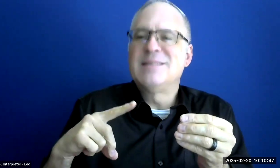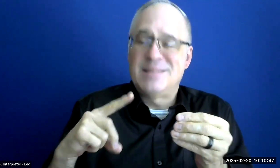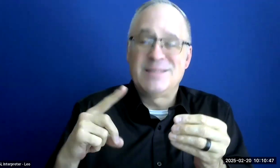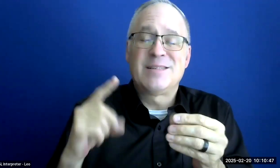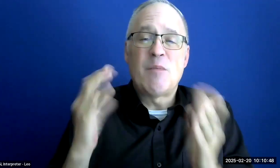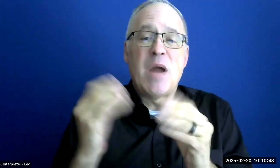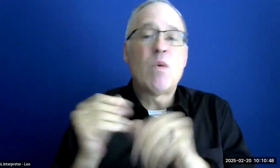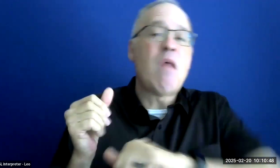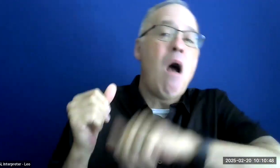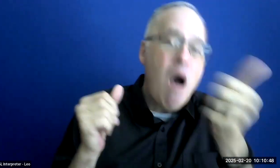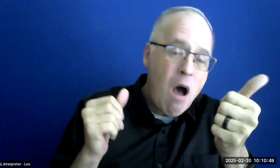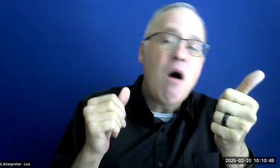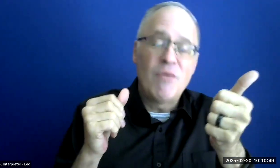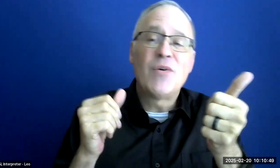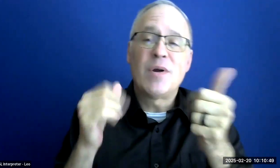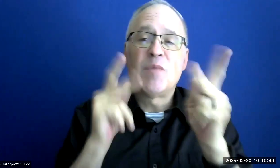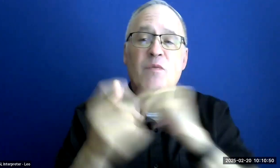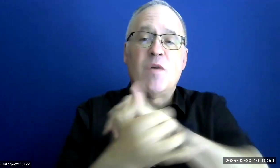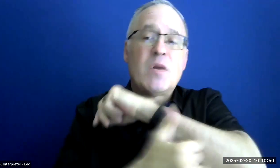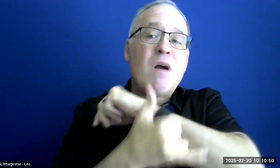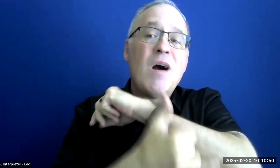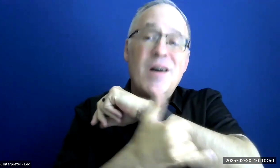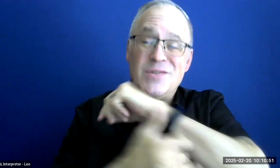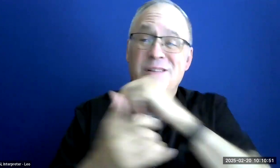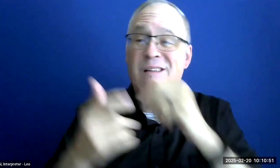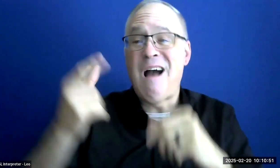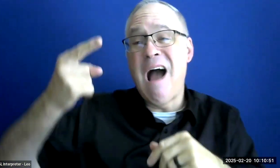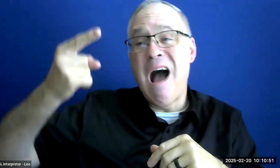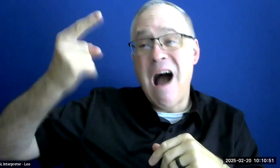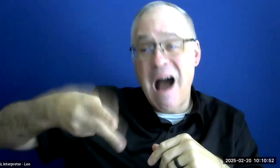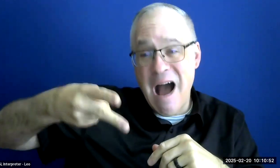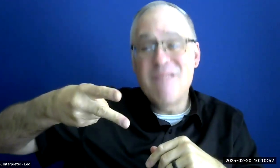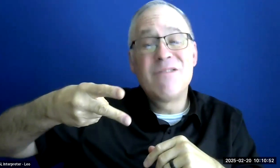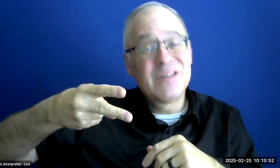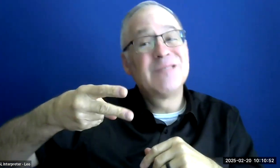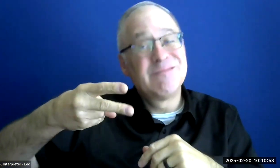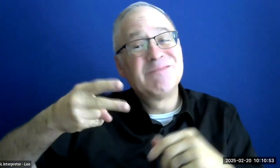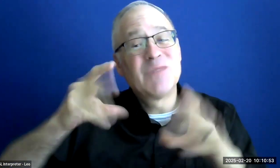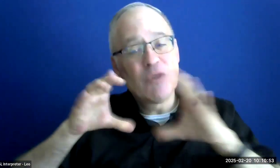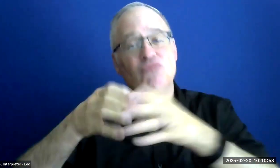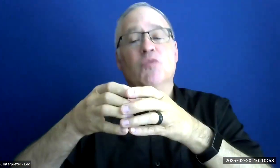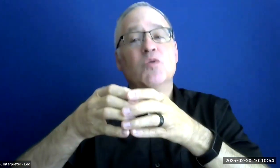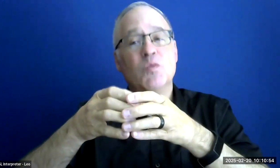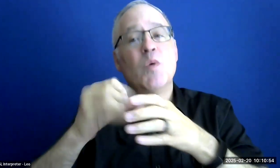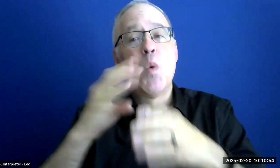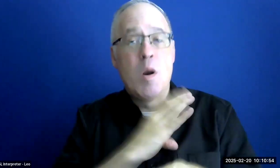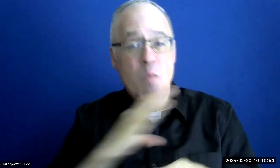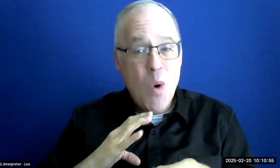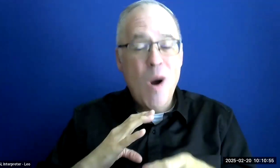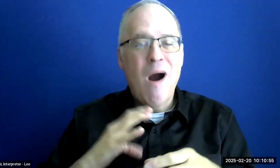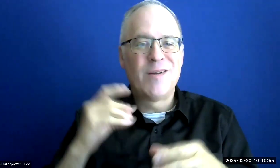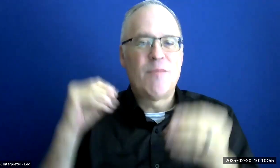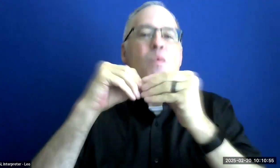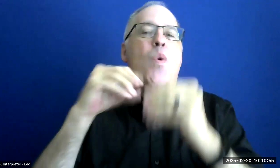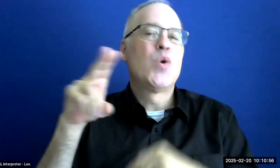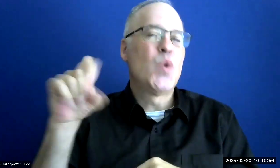membership currently, they tend to have much more than half the members of most denomination-wide groups. There's a long history